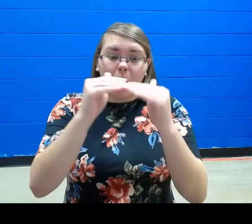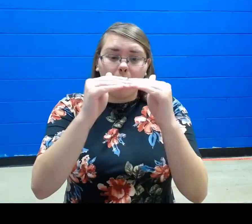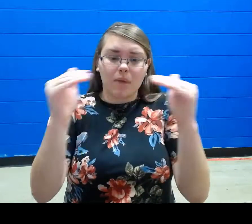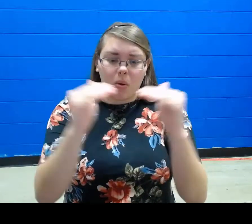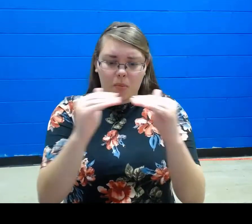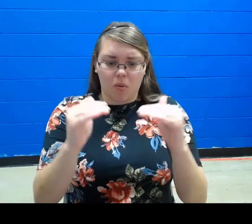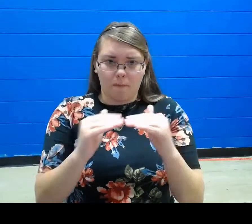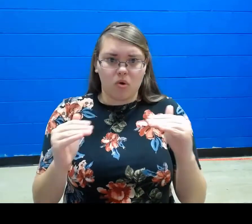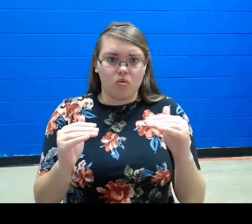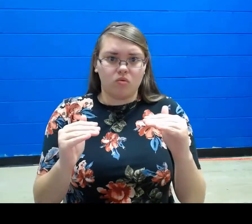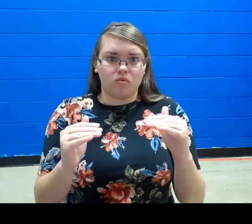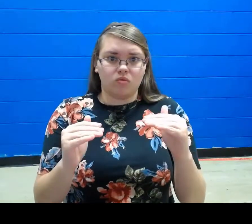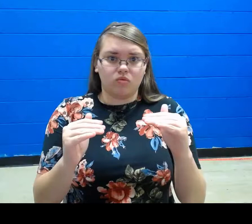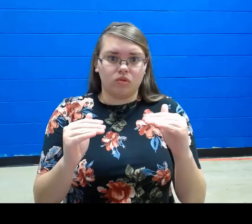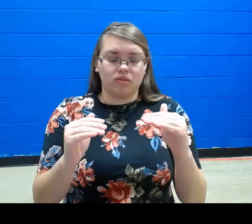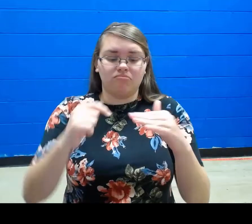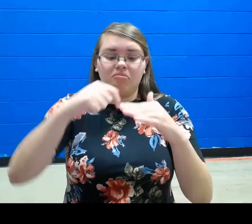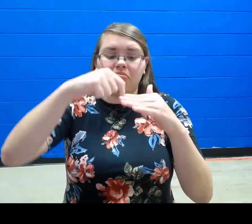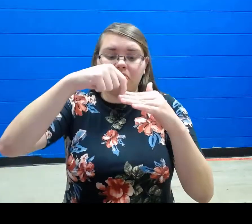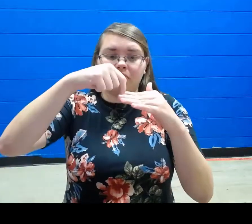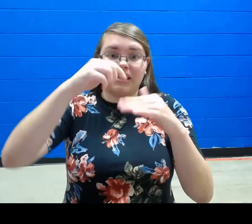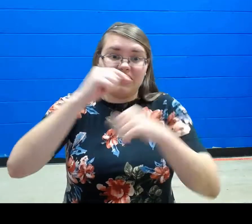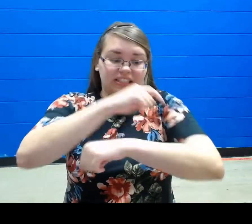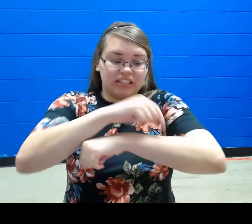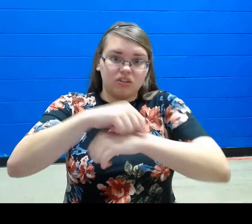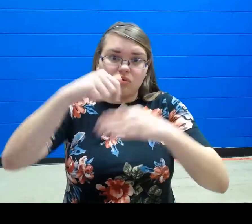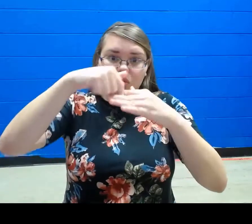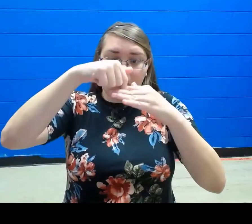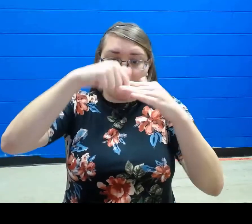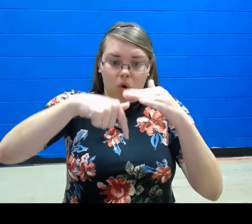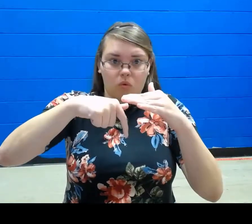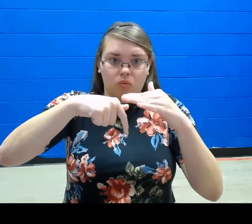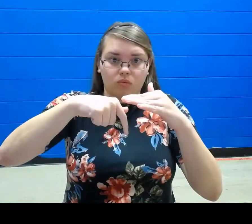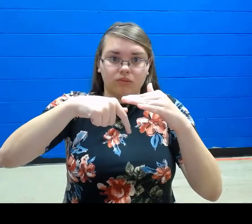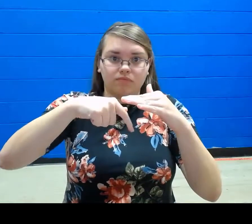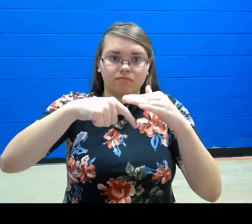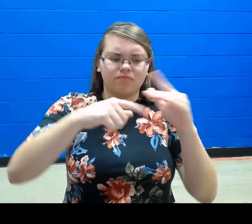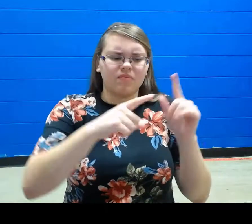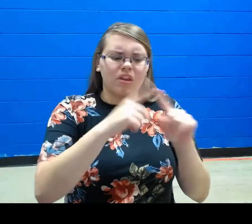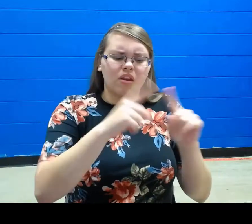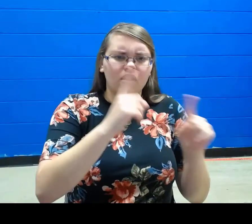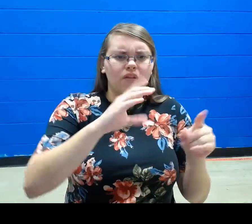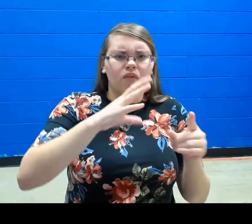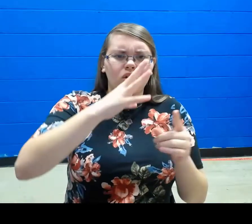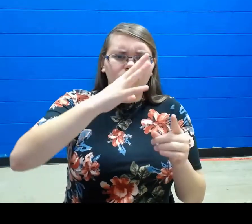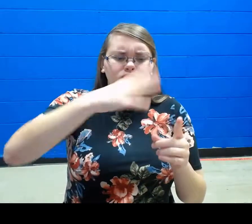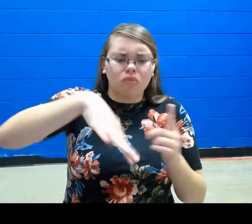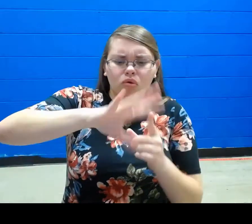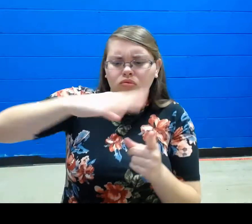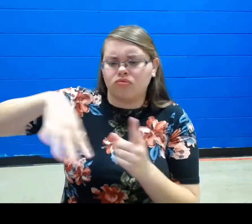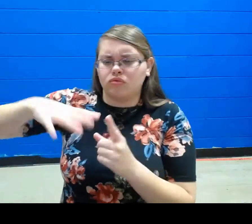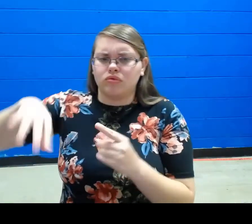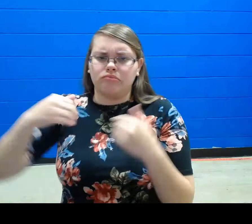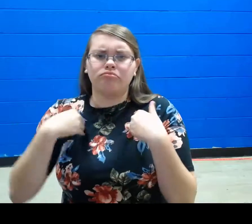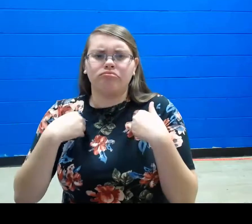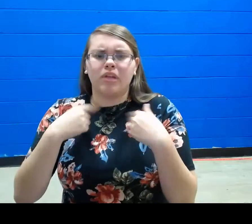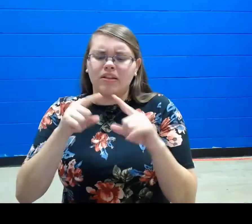have used various methods to accomplish this. But the first modern tattooing machine was modeled after Thomas Edison's engraving